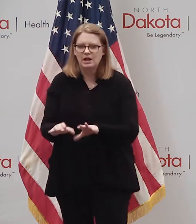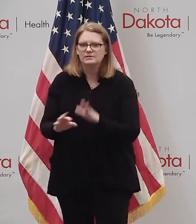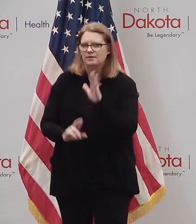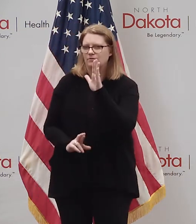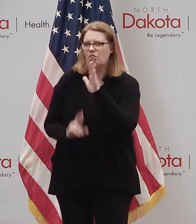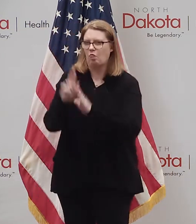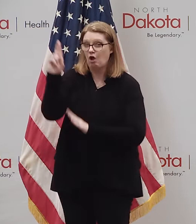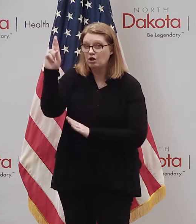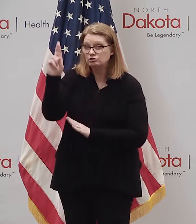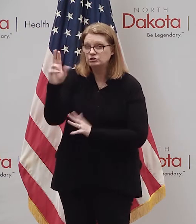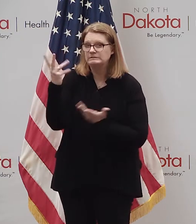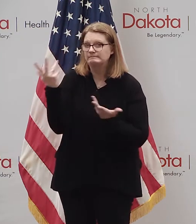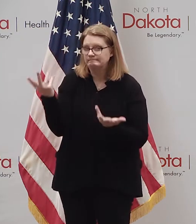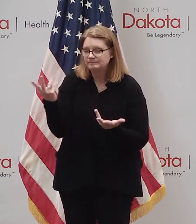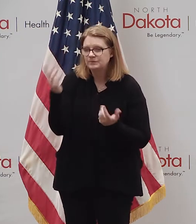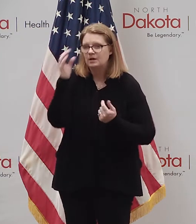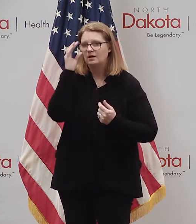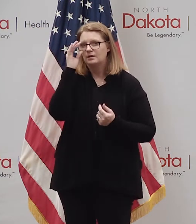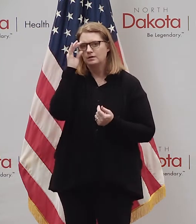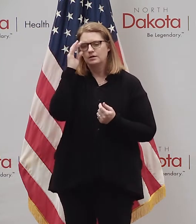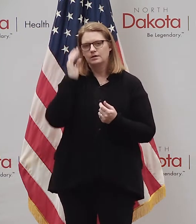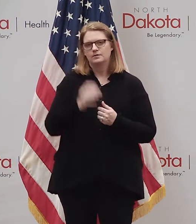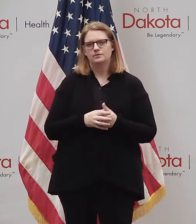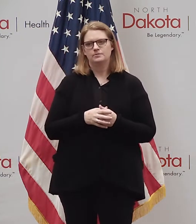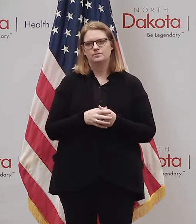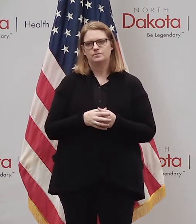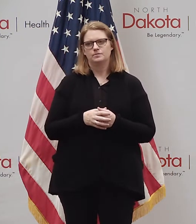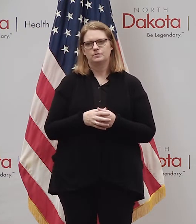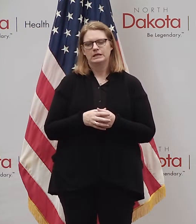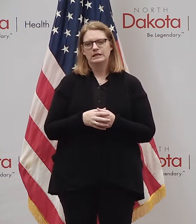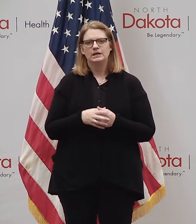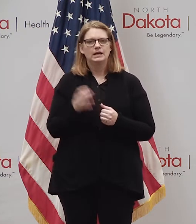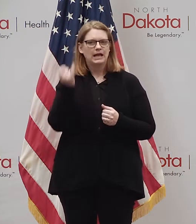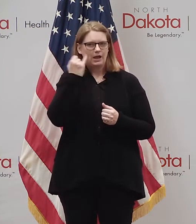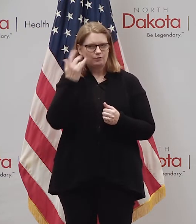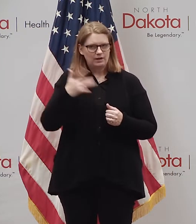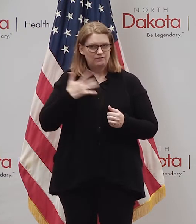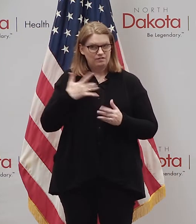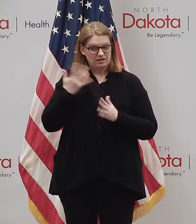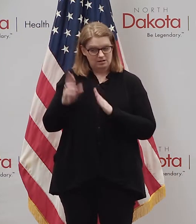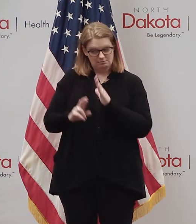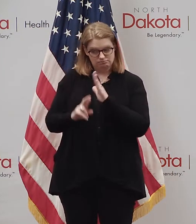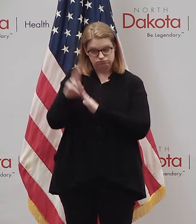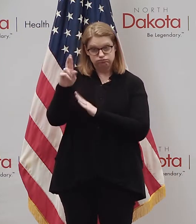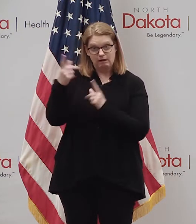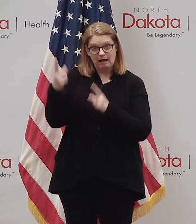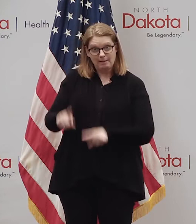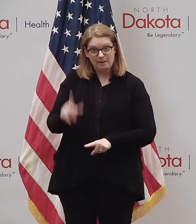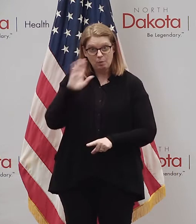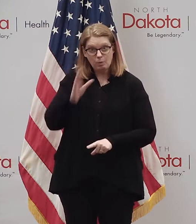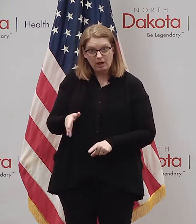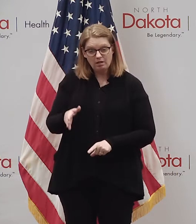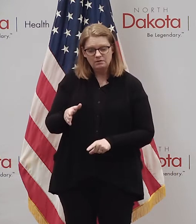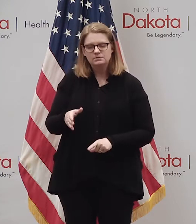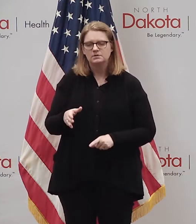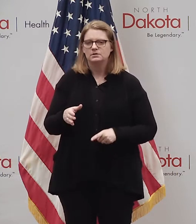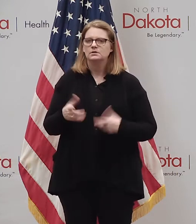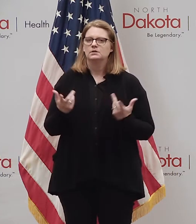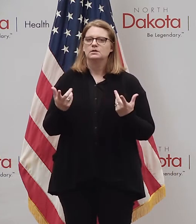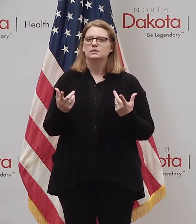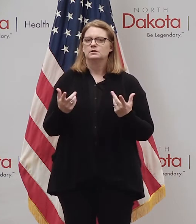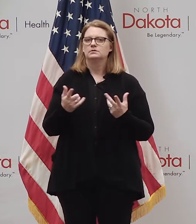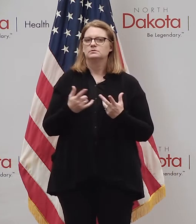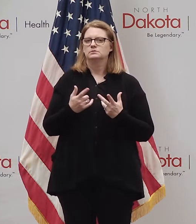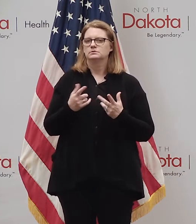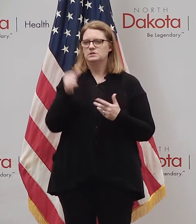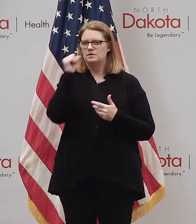launch. But if we do find that the launch is going to happen, then we'll be making a final decision